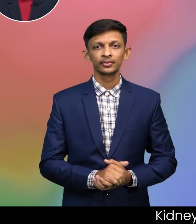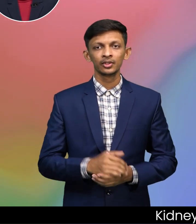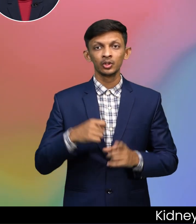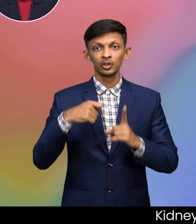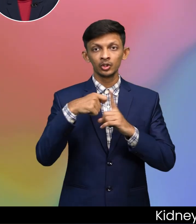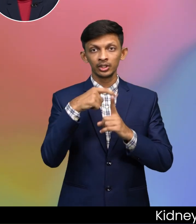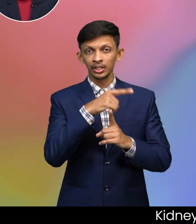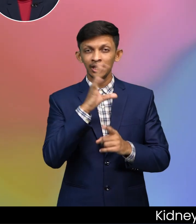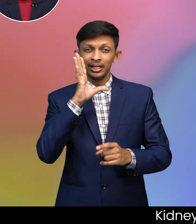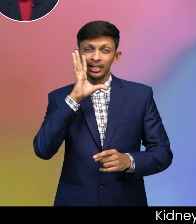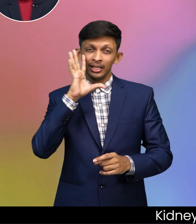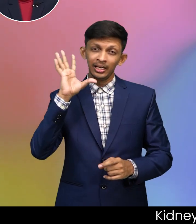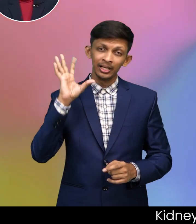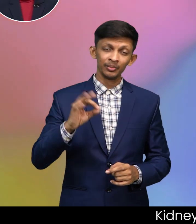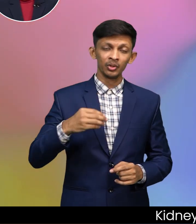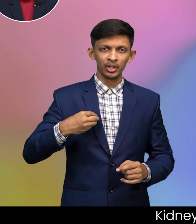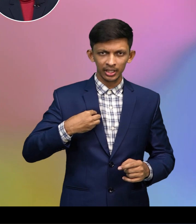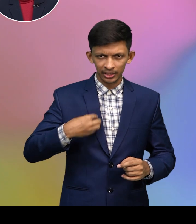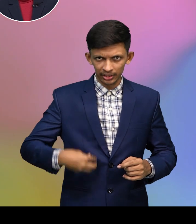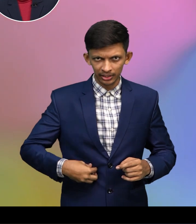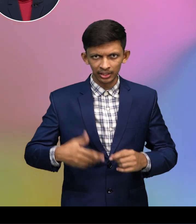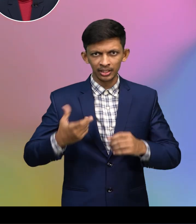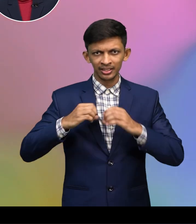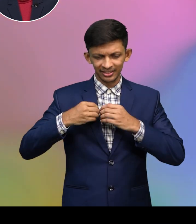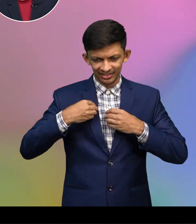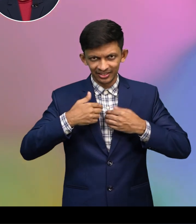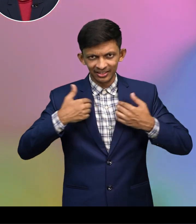What is the solution to treat this condition?